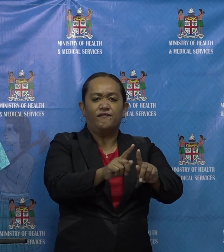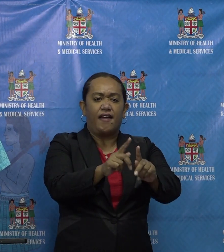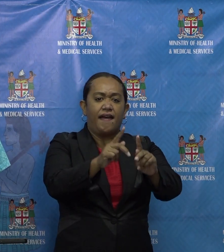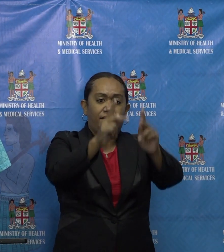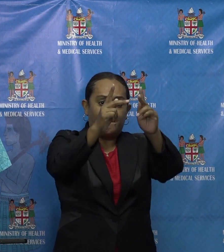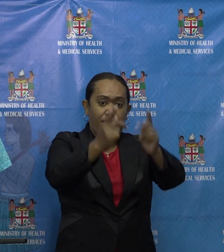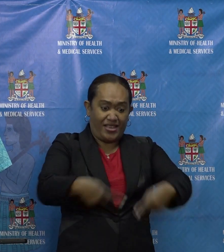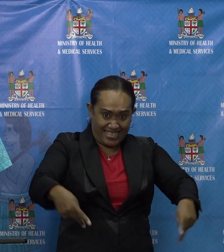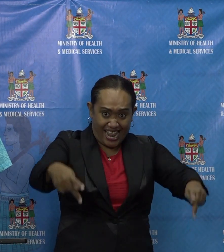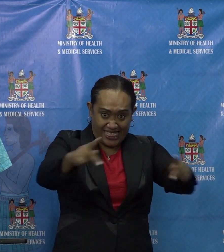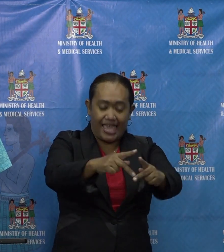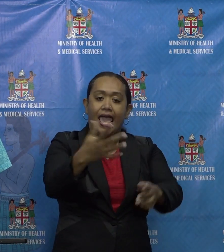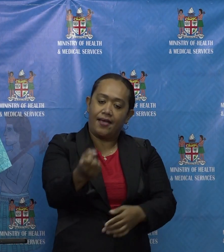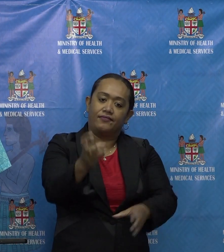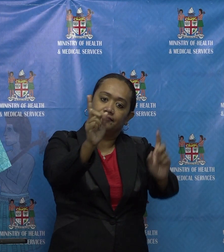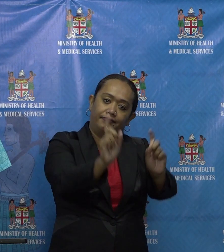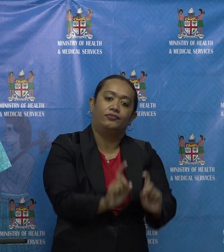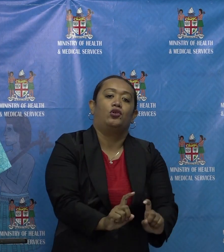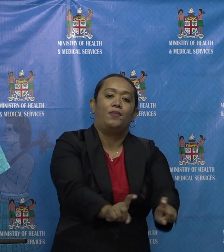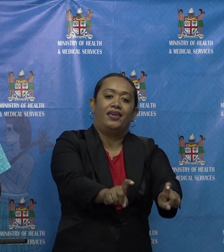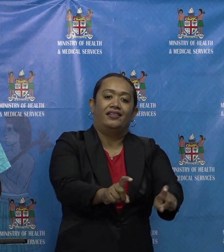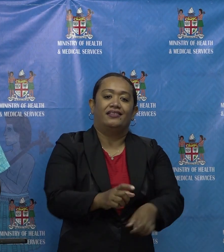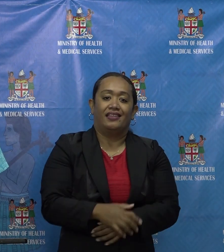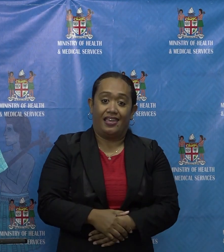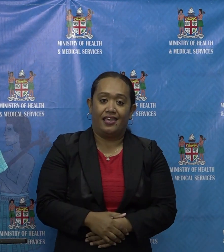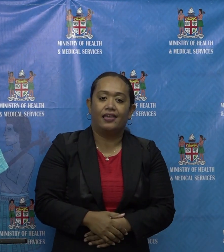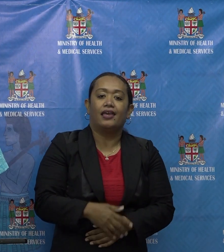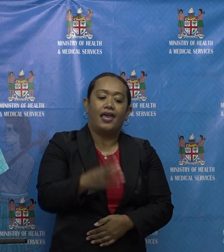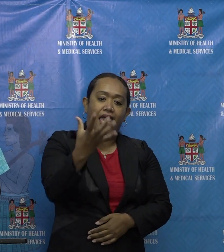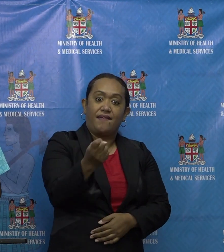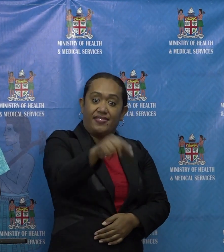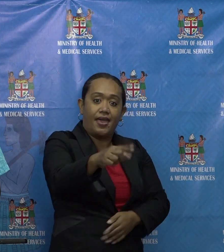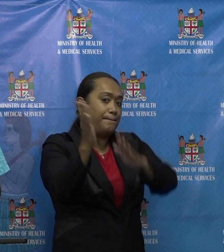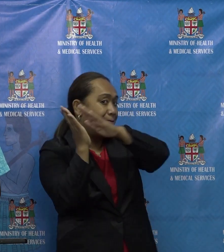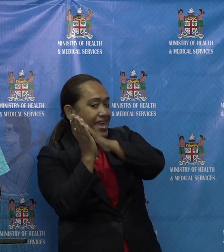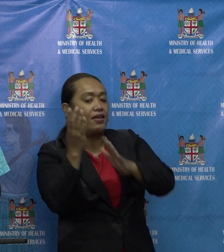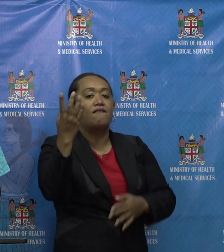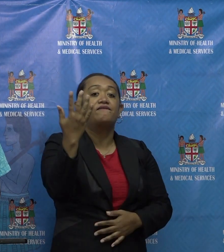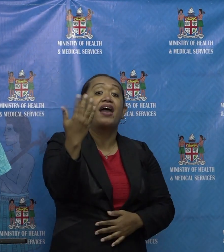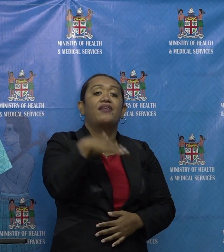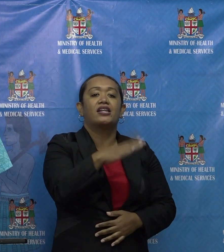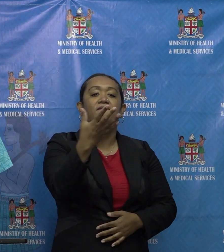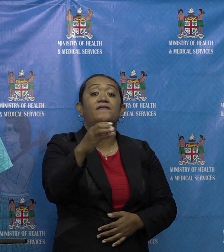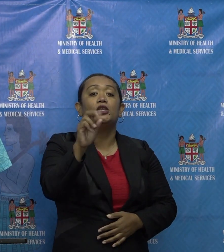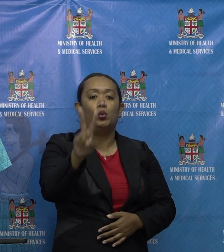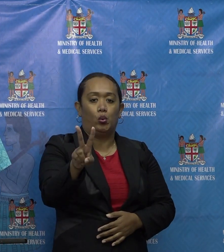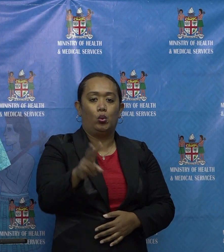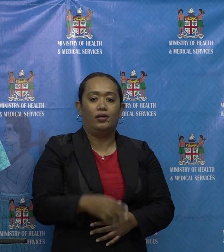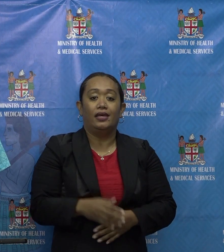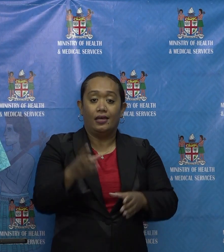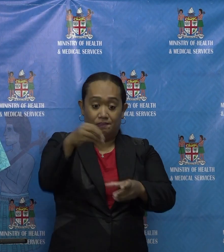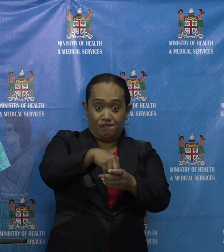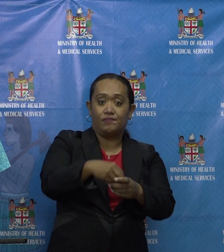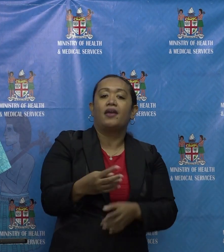remain with the 552 beds, and currently we have 46 individuals,